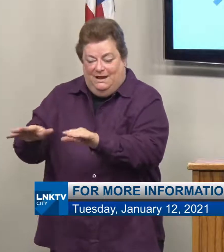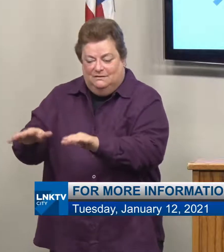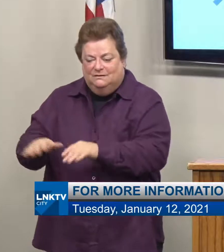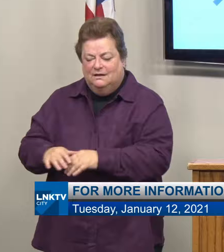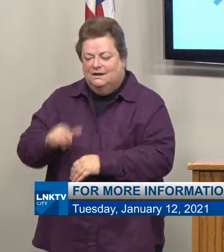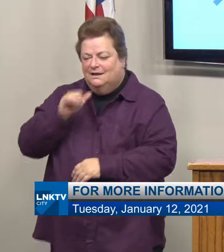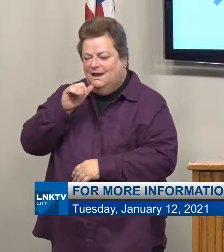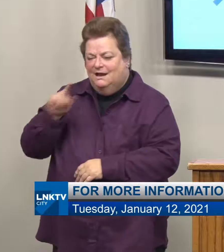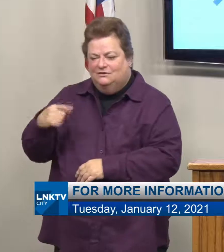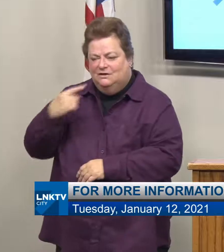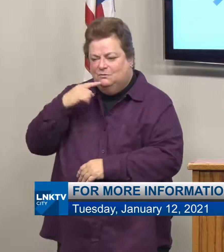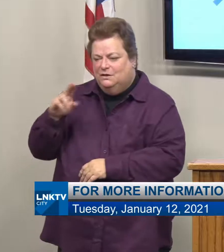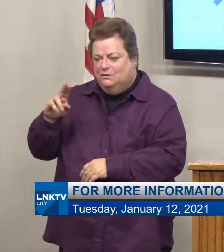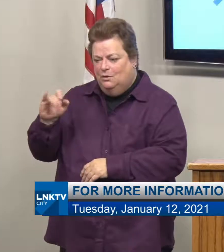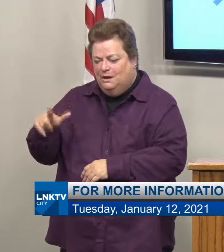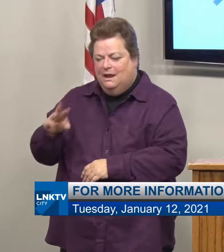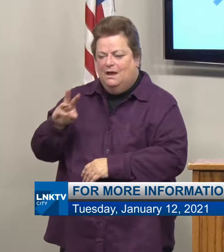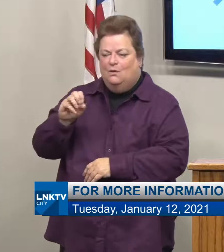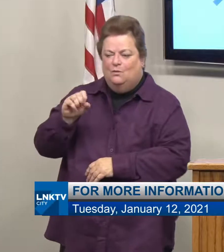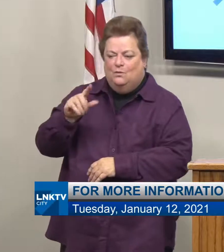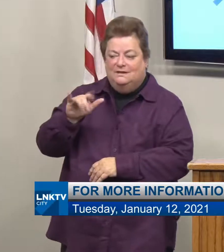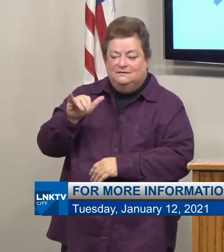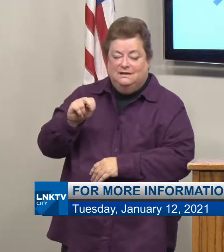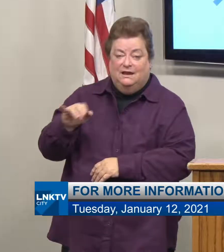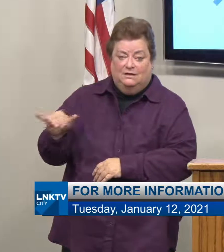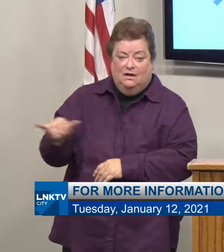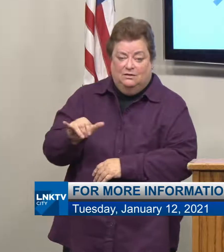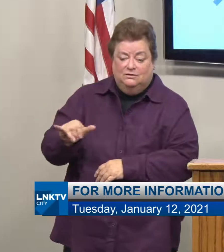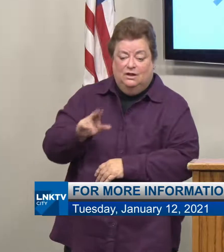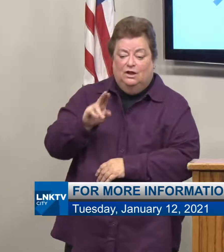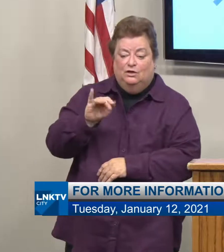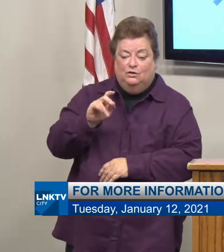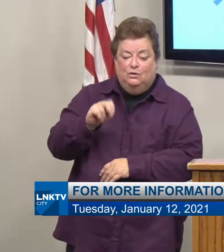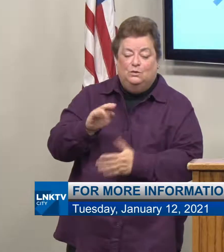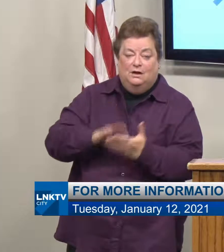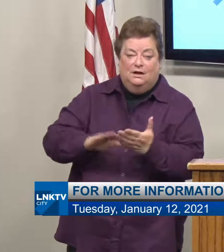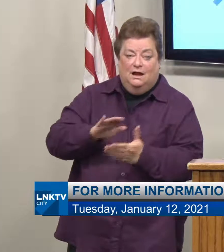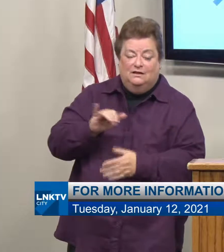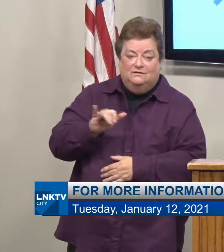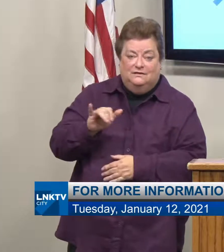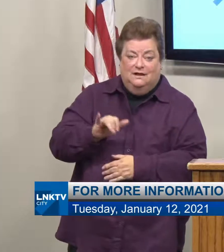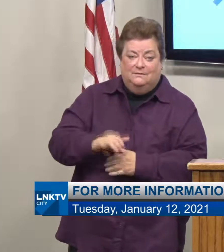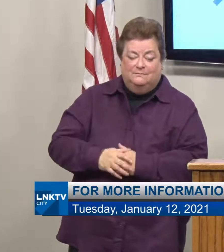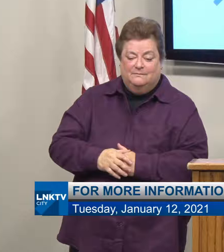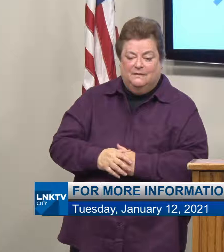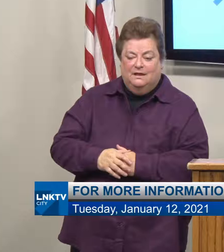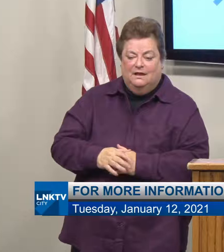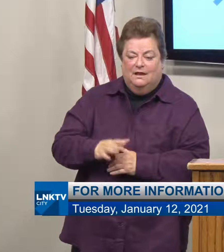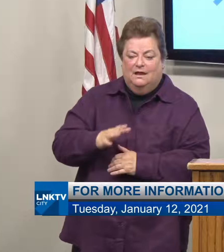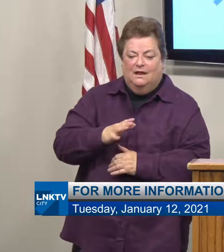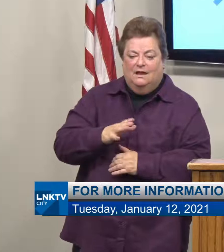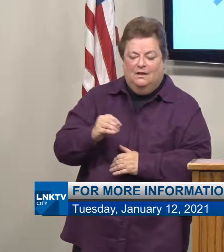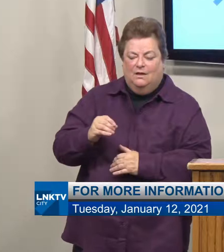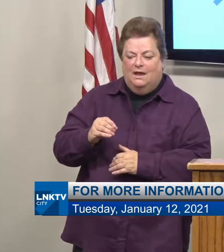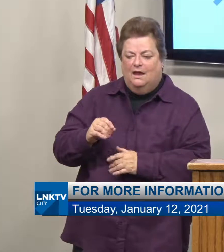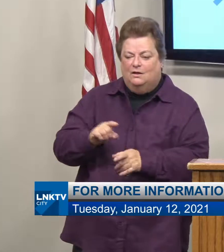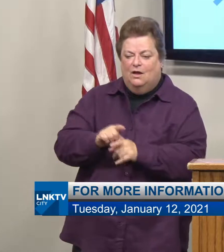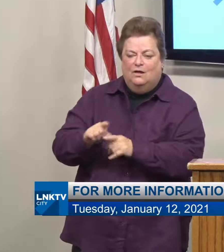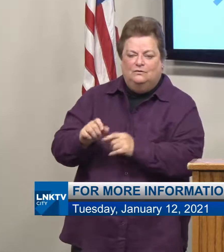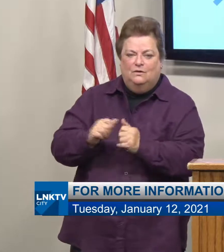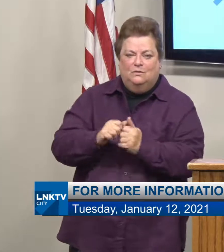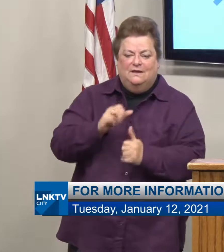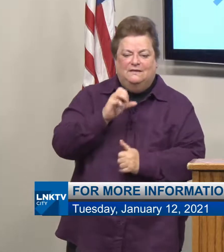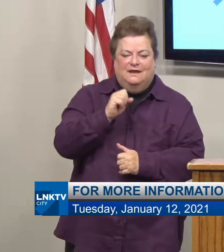UNL, it's with Wesleyan as well in Union College, and we have the same process in place with Southeast Community